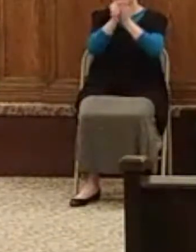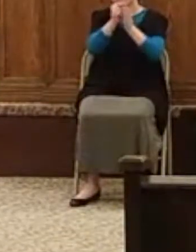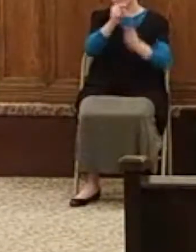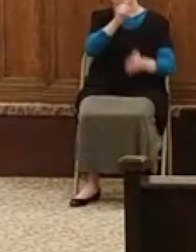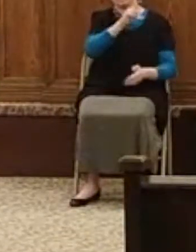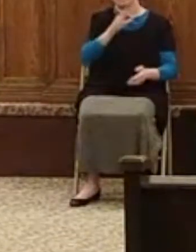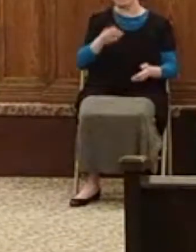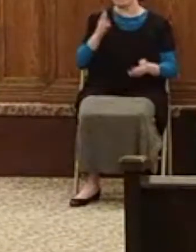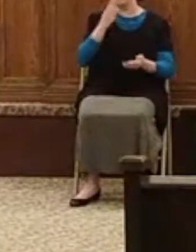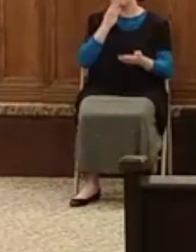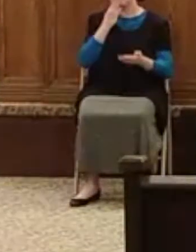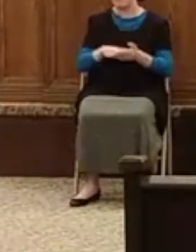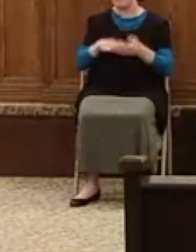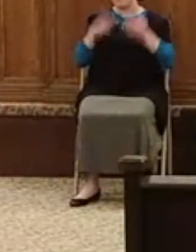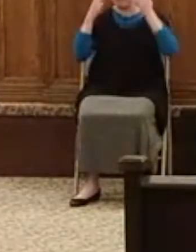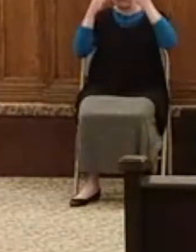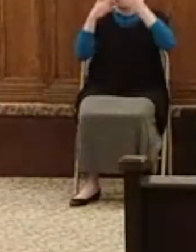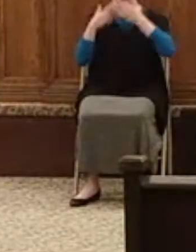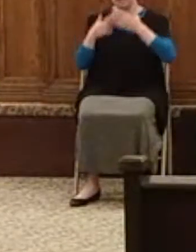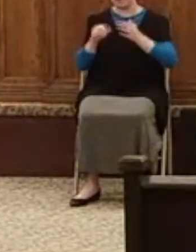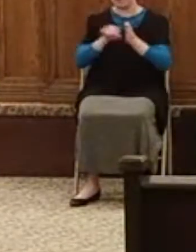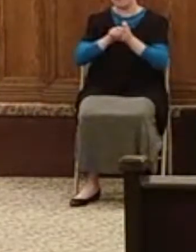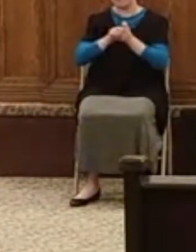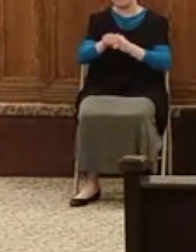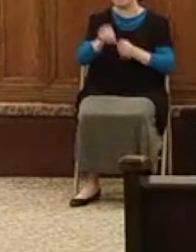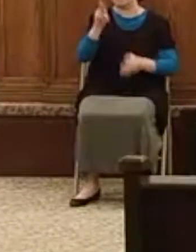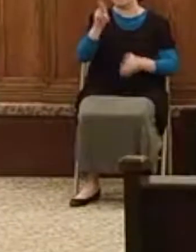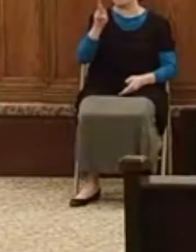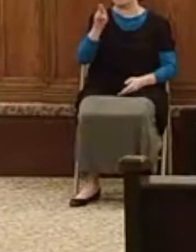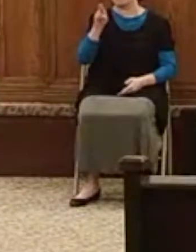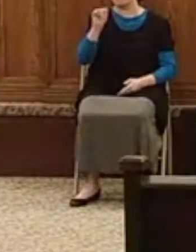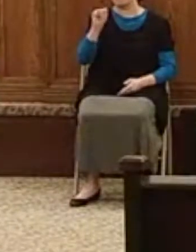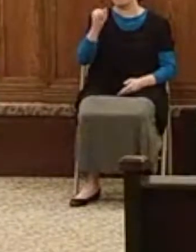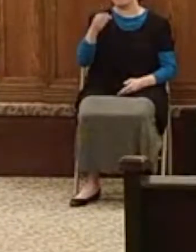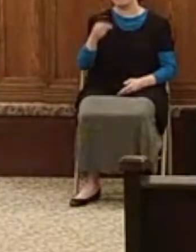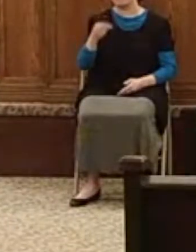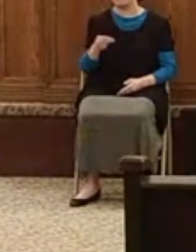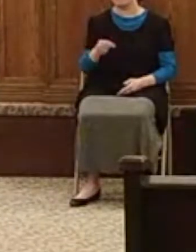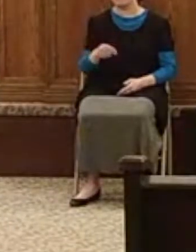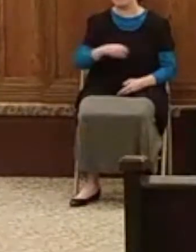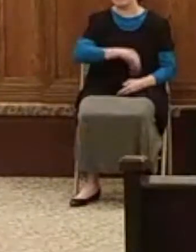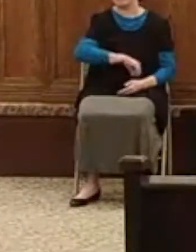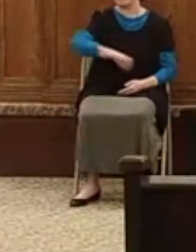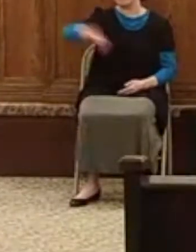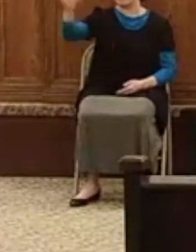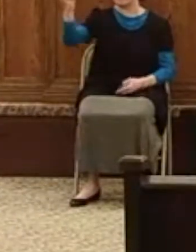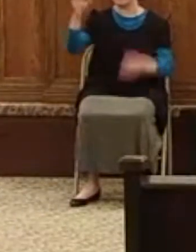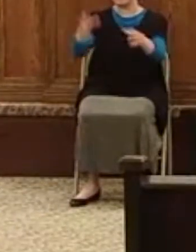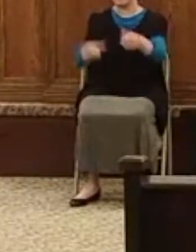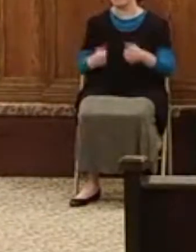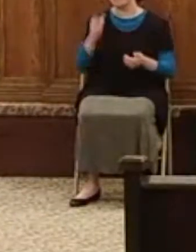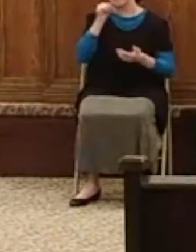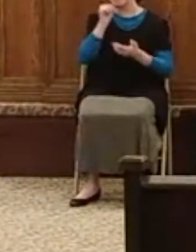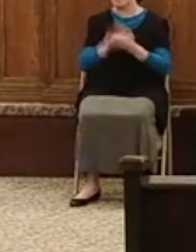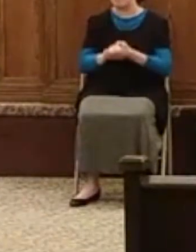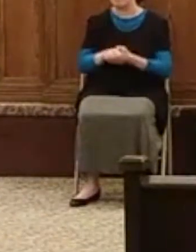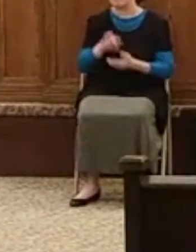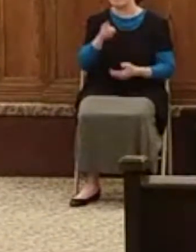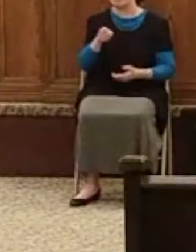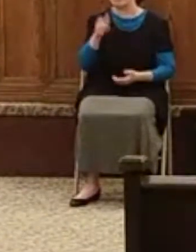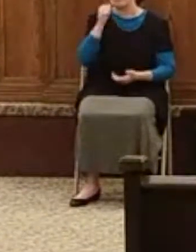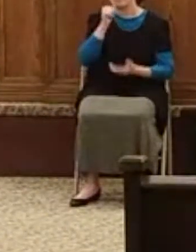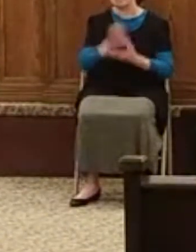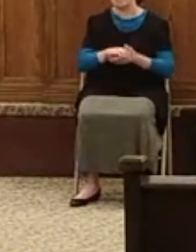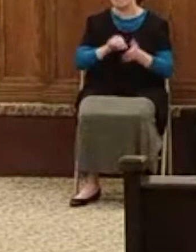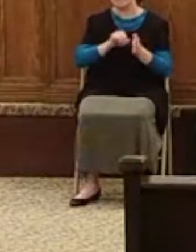of the Lord to do evil in his sight, that has killed Uriah the Hittite with a sword, and has taken his wife to be thy